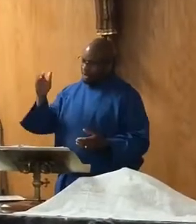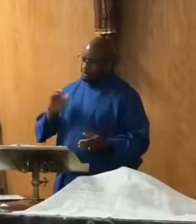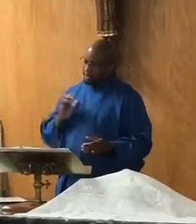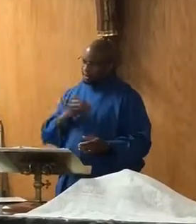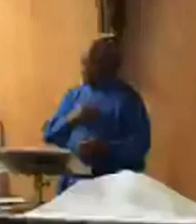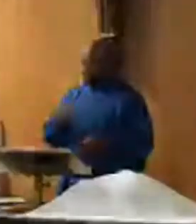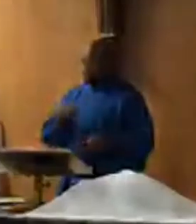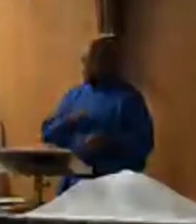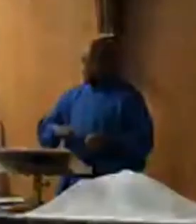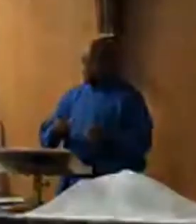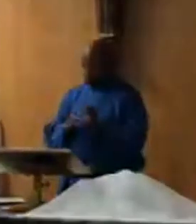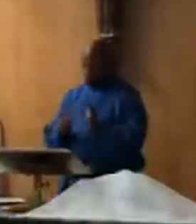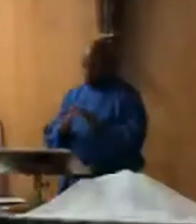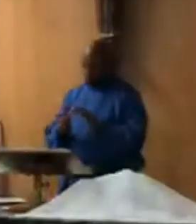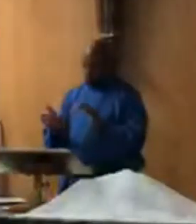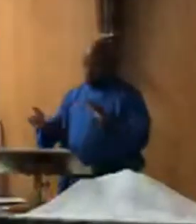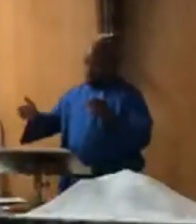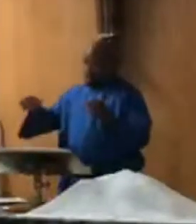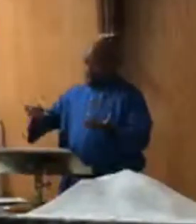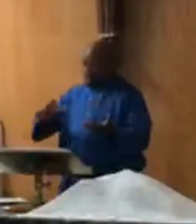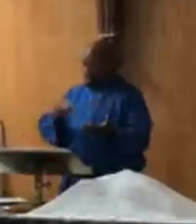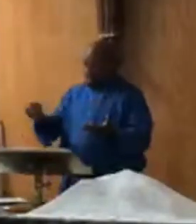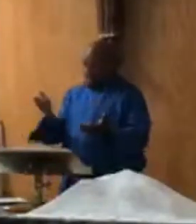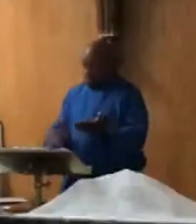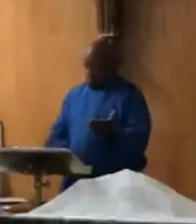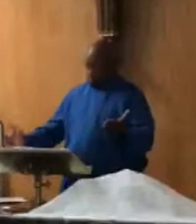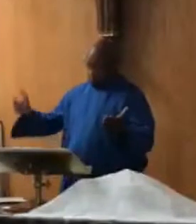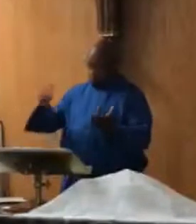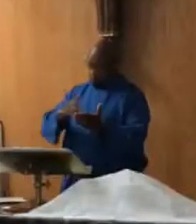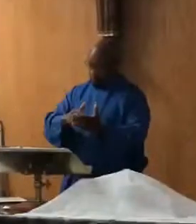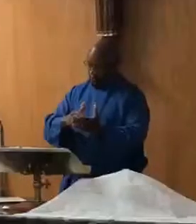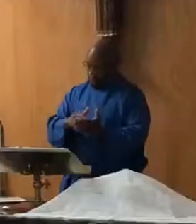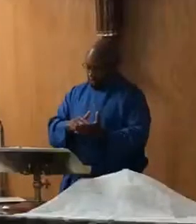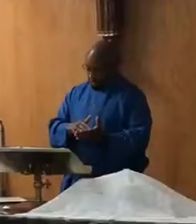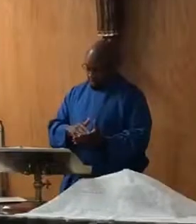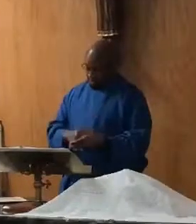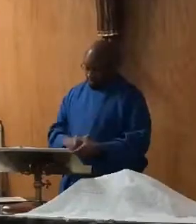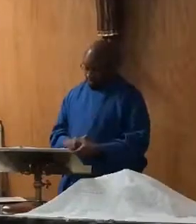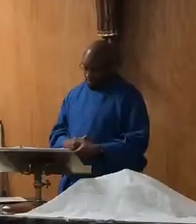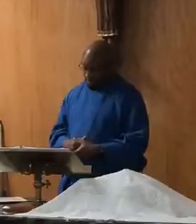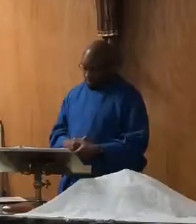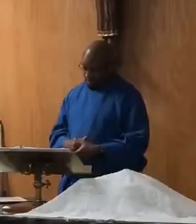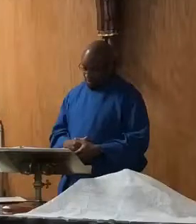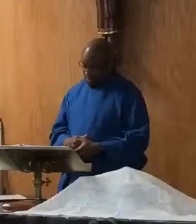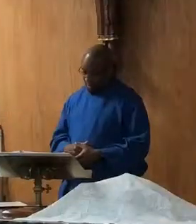Praise God. Our Lord Jesus died and has risen again.